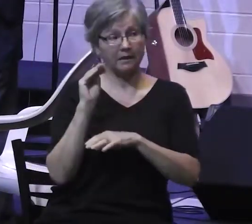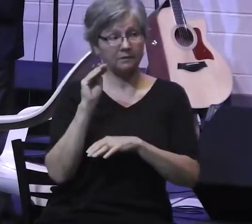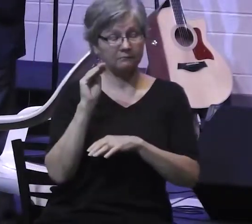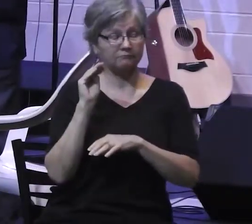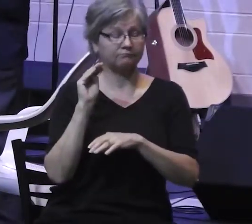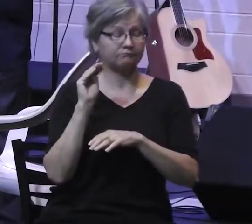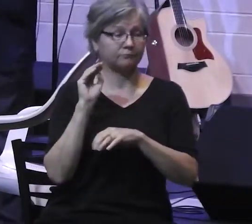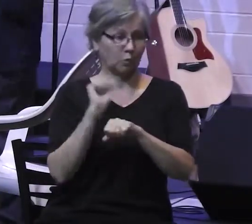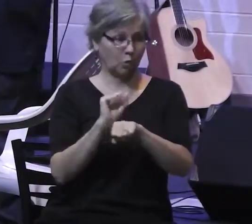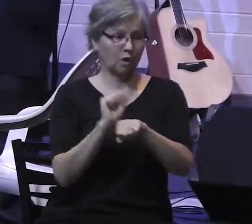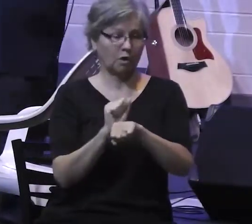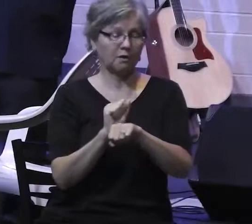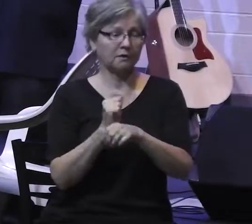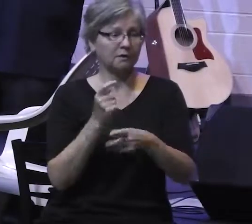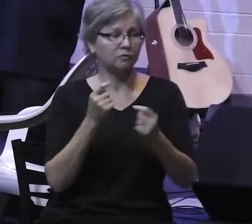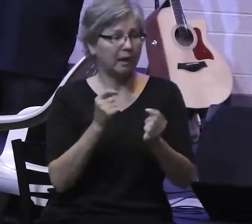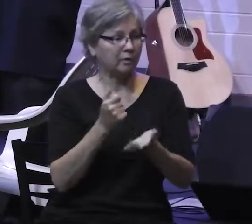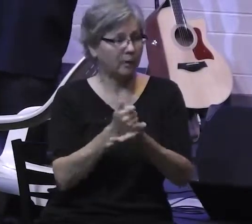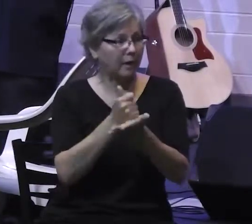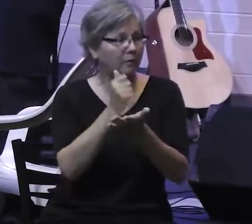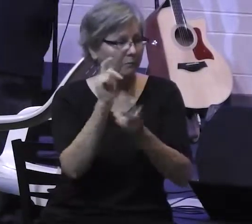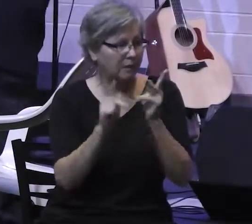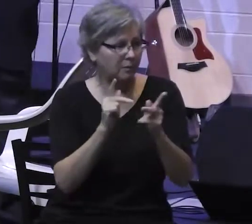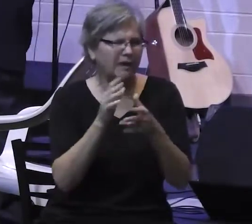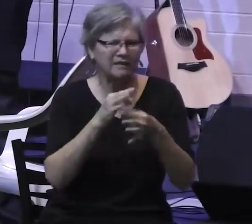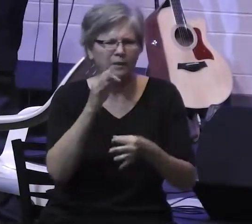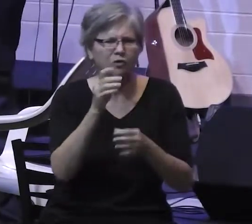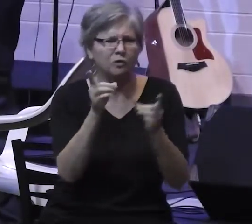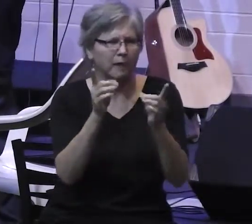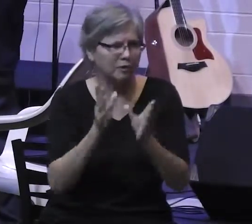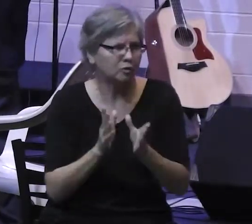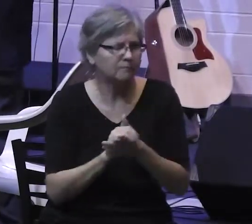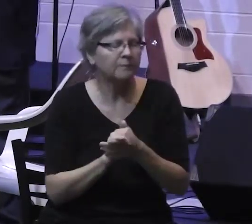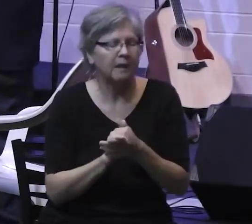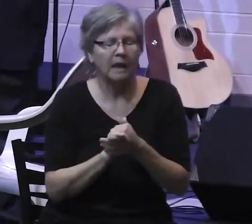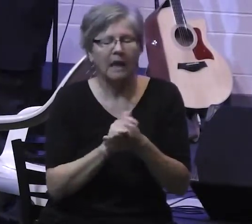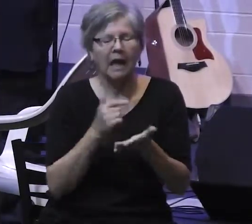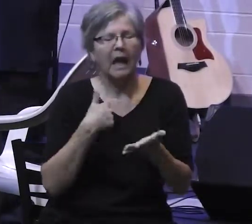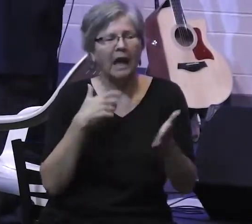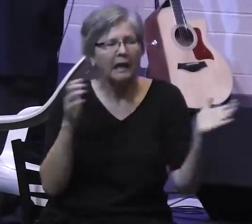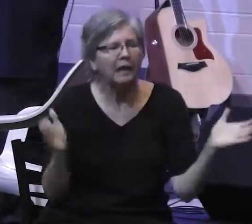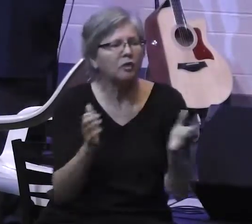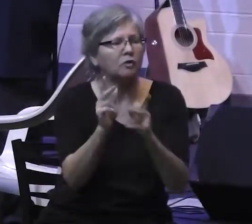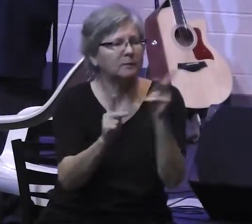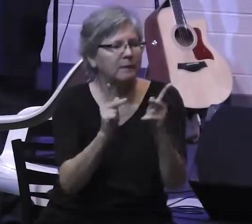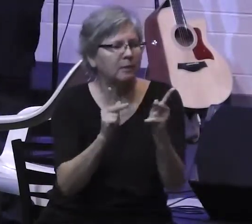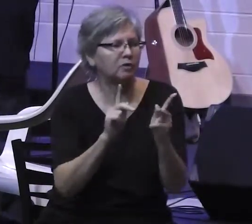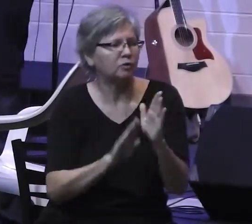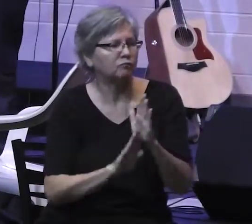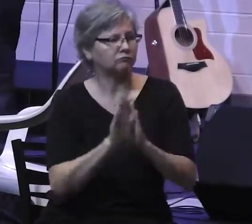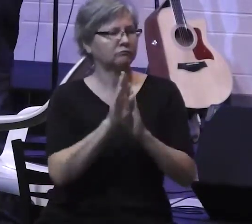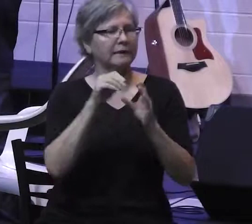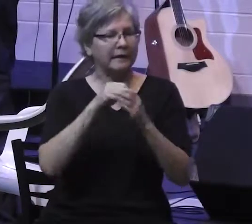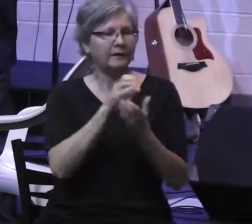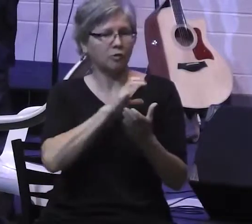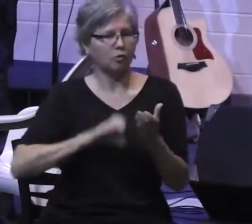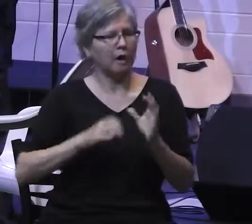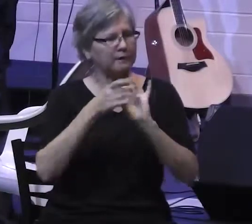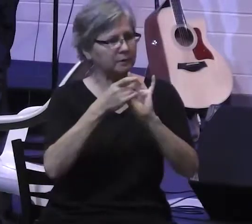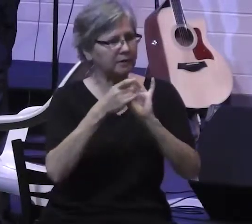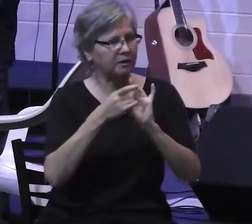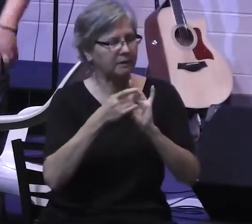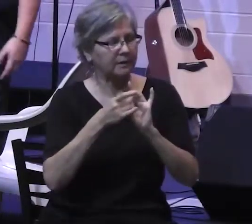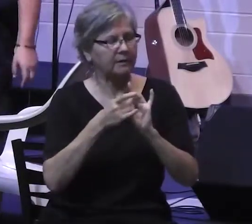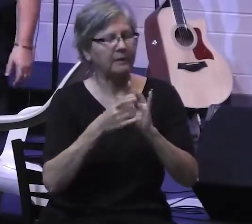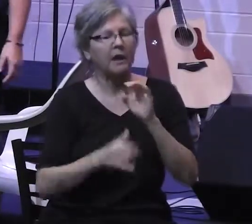in my ministry of trying to help people grow in Christ, one of the things that I run into, the most common thing that I